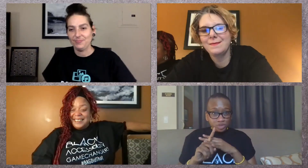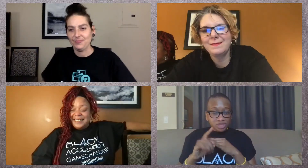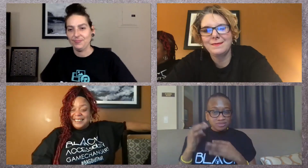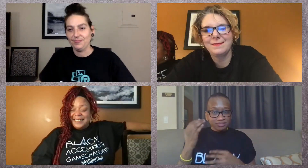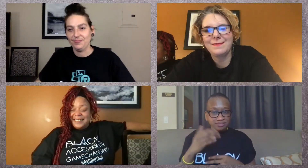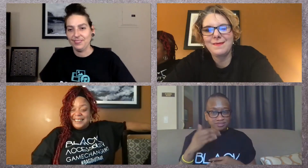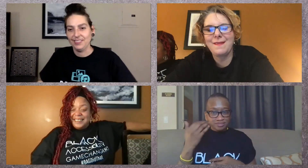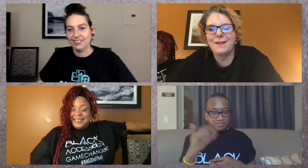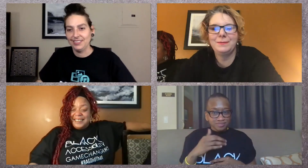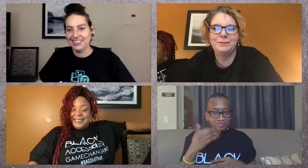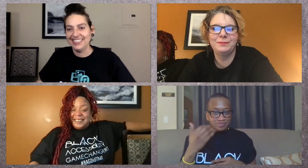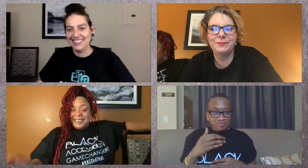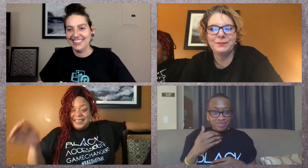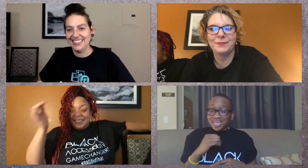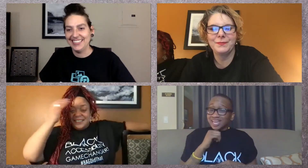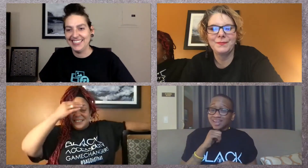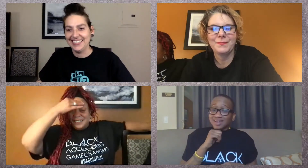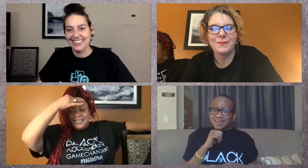problem that cropped up.